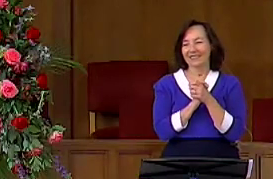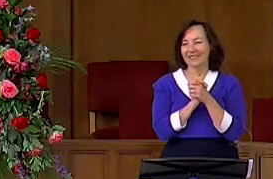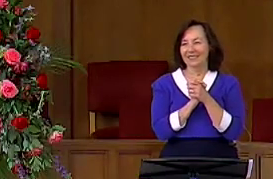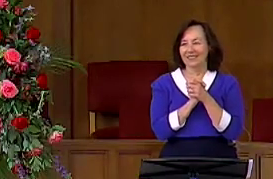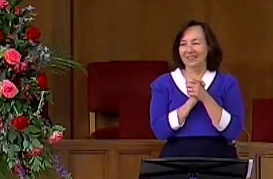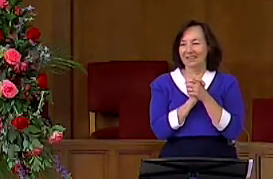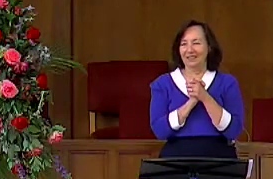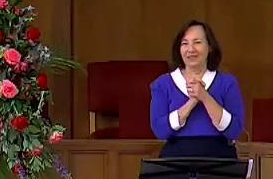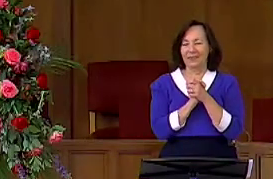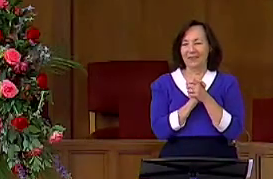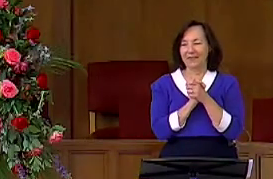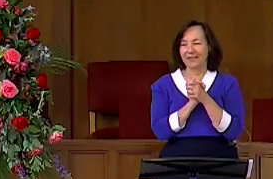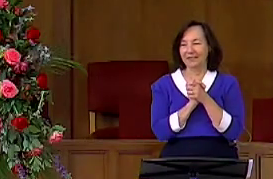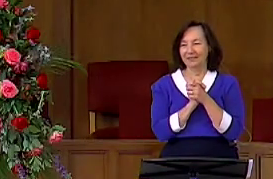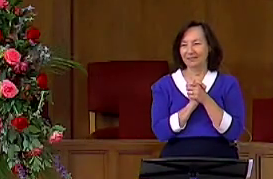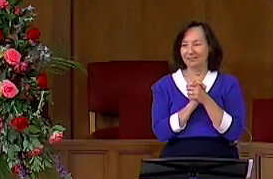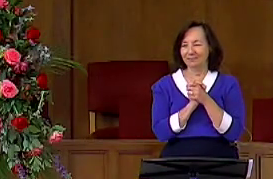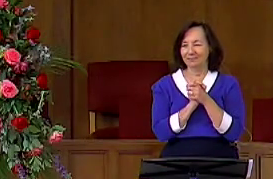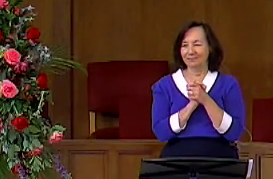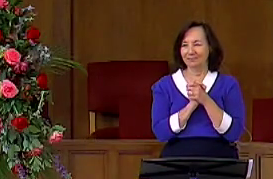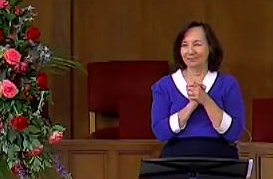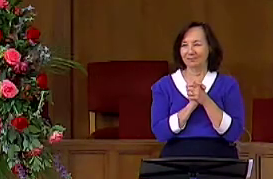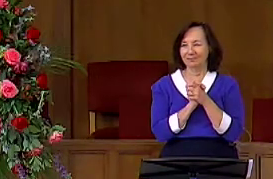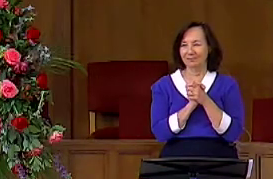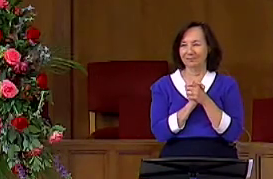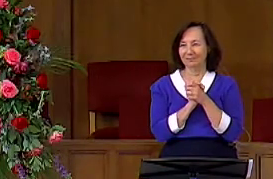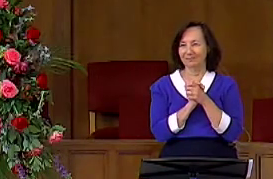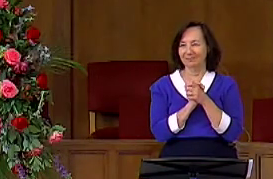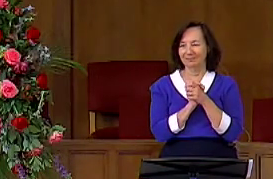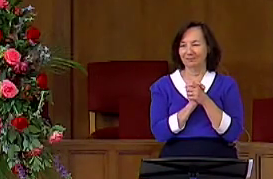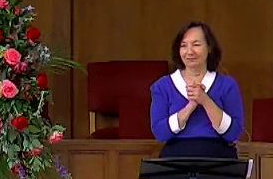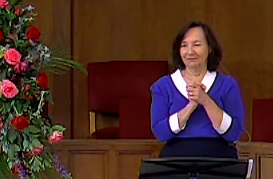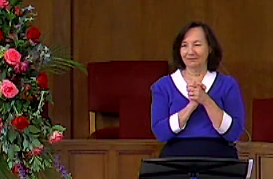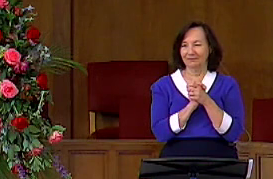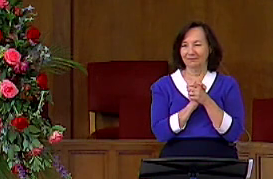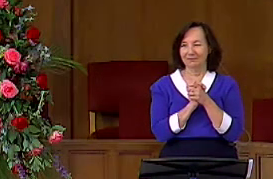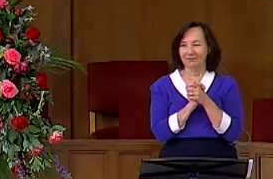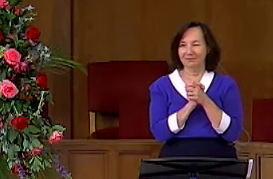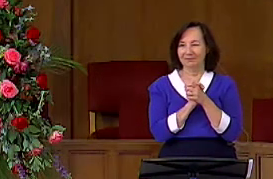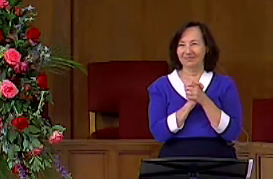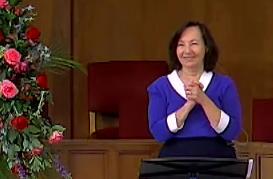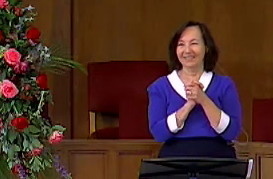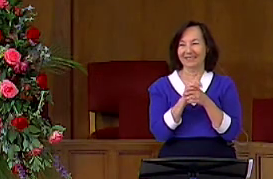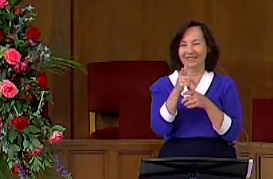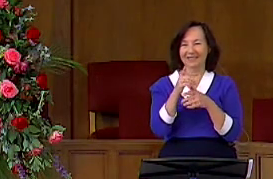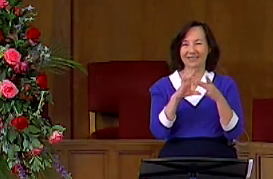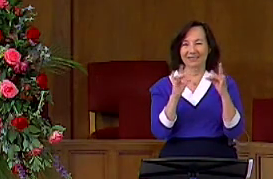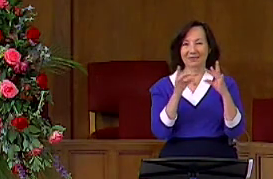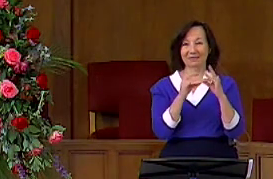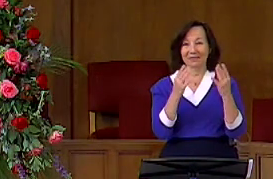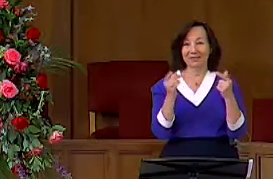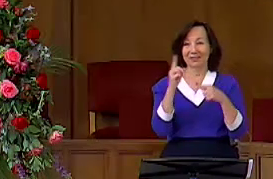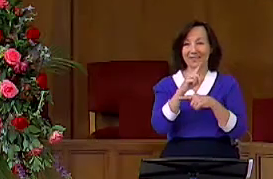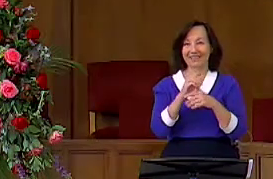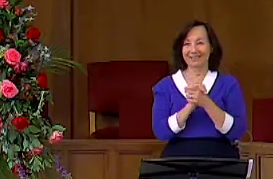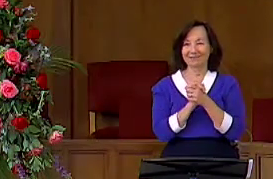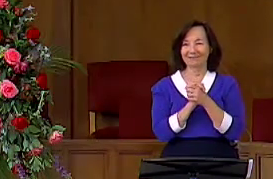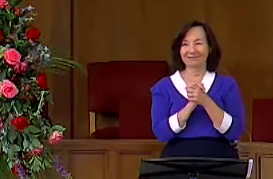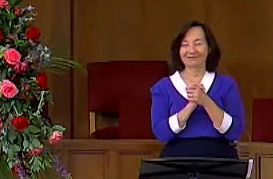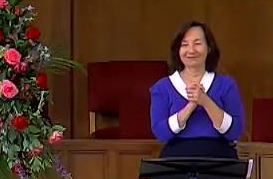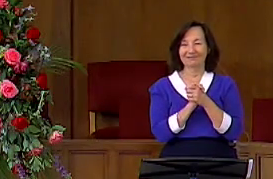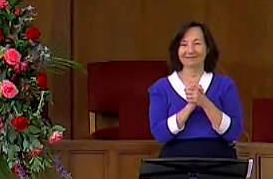I'm not going to let him do anything else except just show, because I don't know what kind of message he has for us today, but I'm going to let him save it